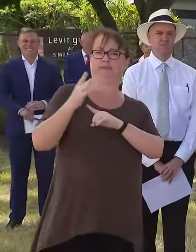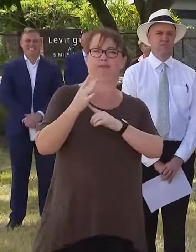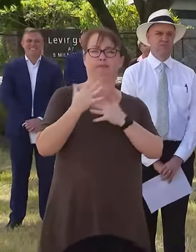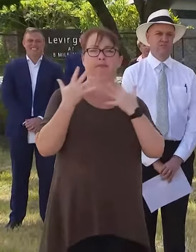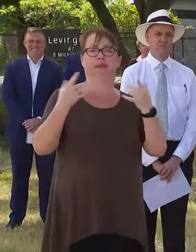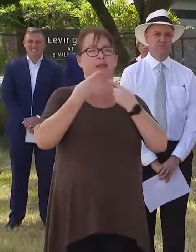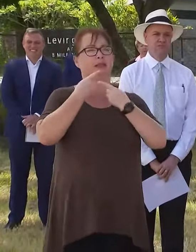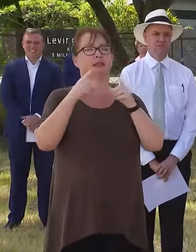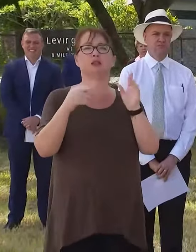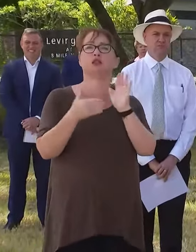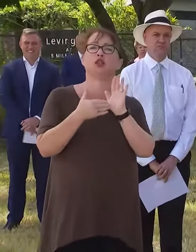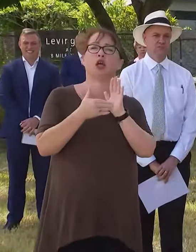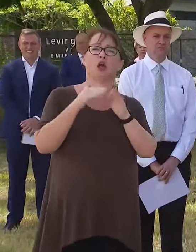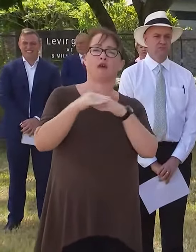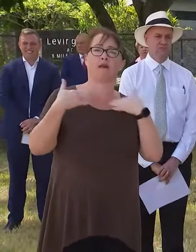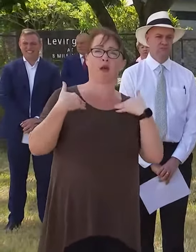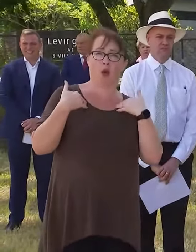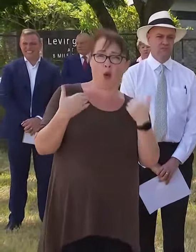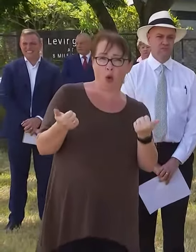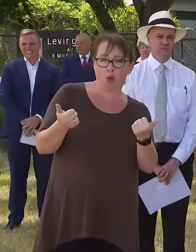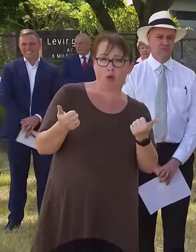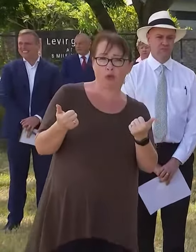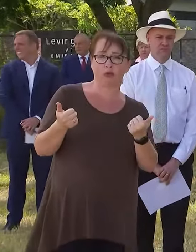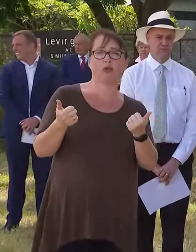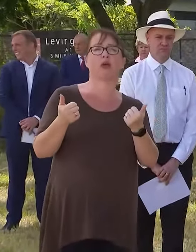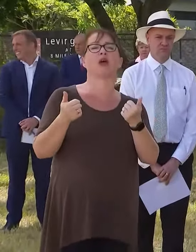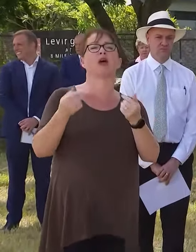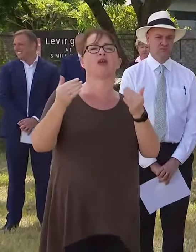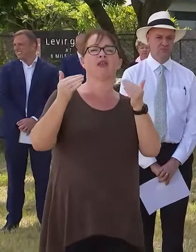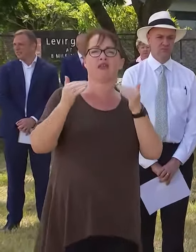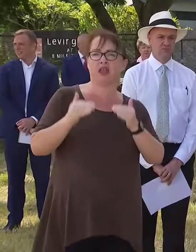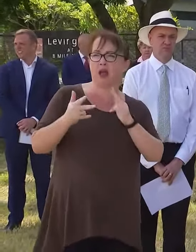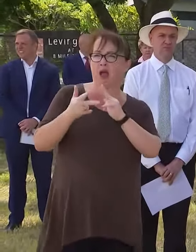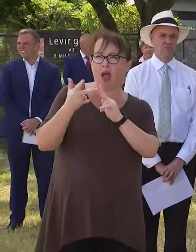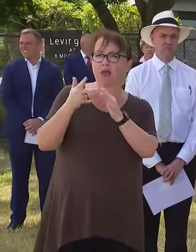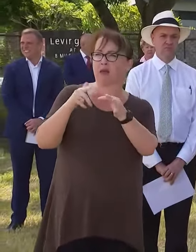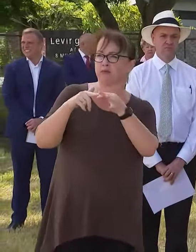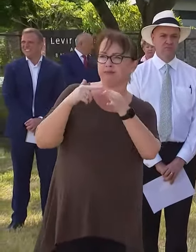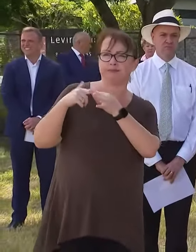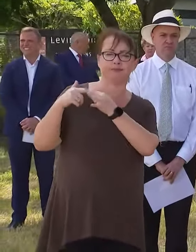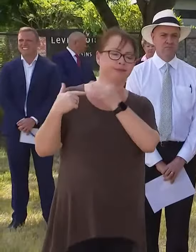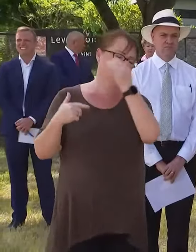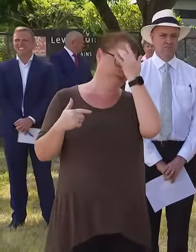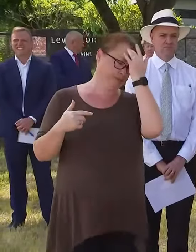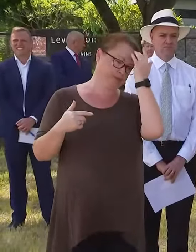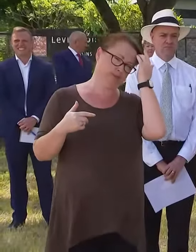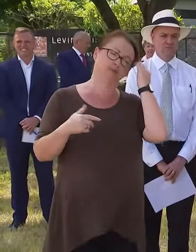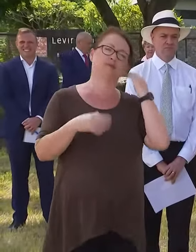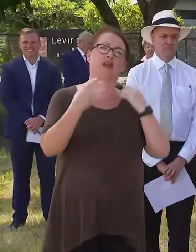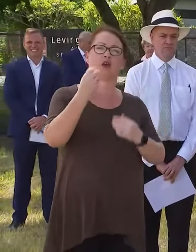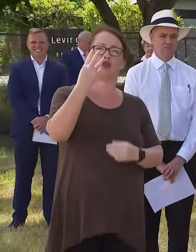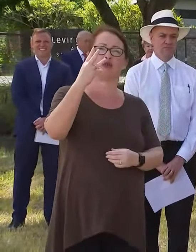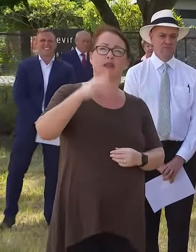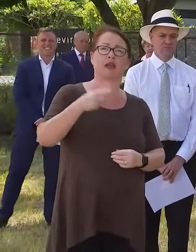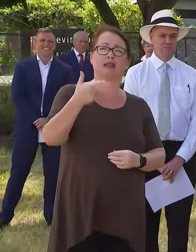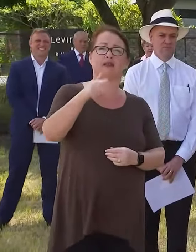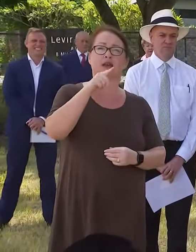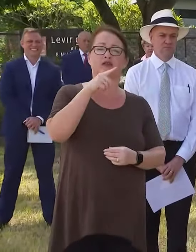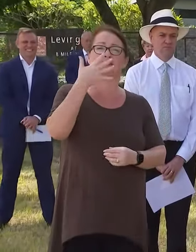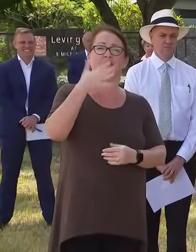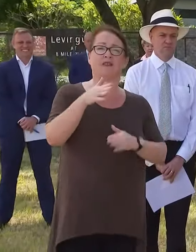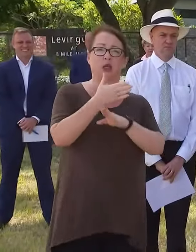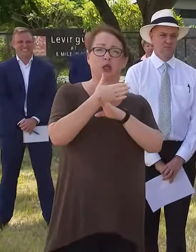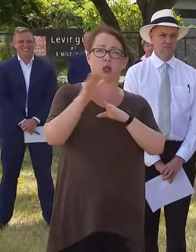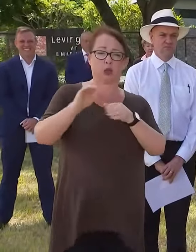today about health and then we're happy to move on to other questions. So we've got 3,750